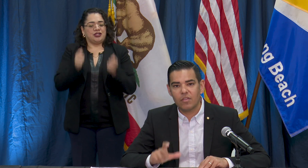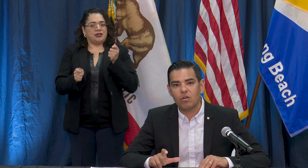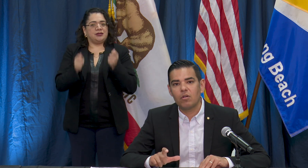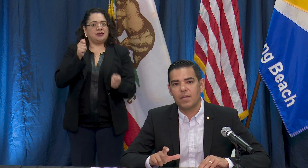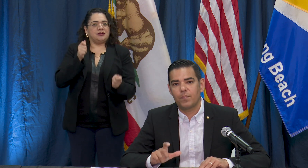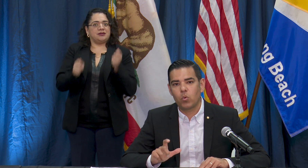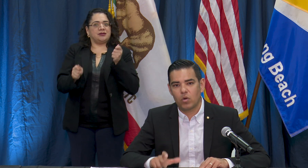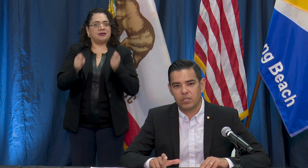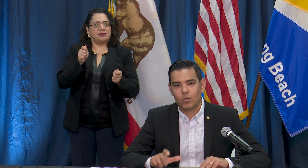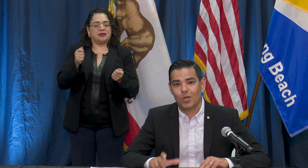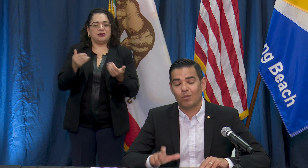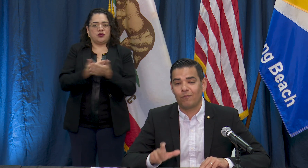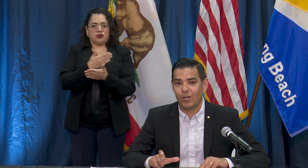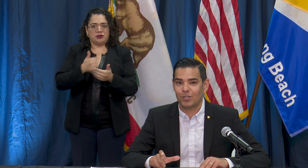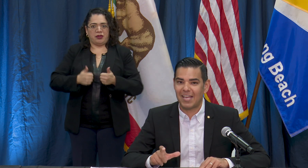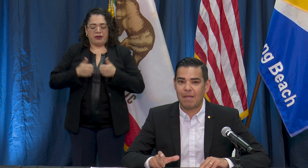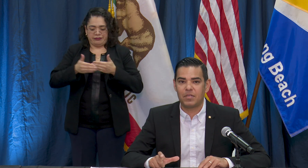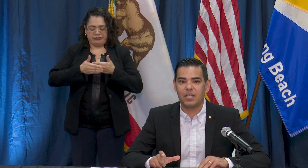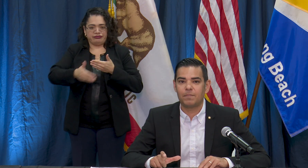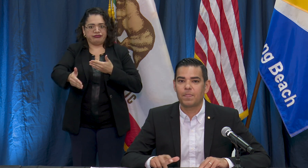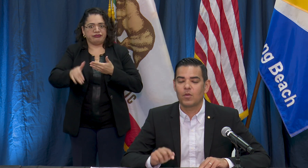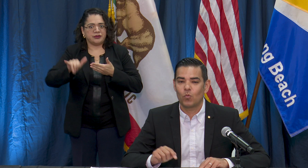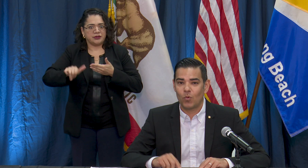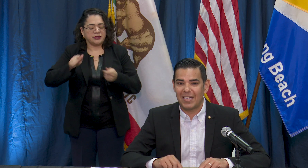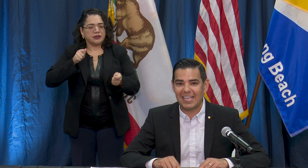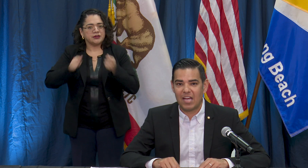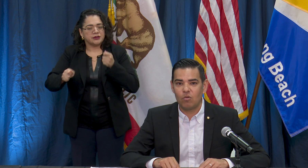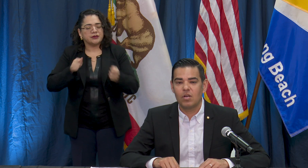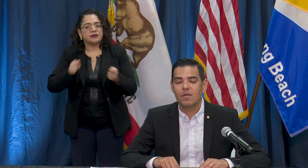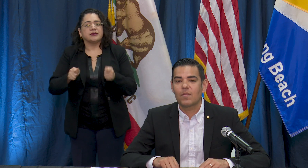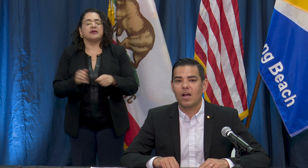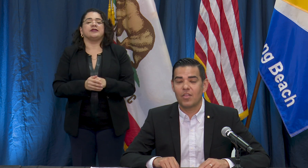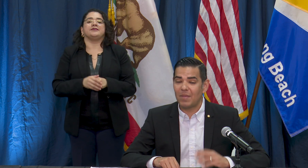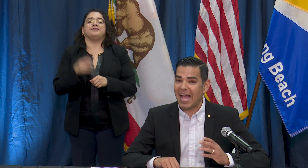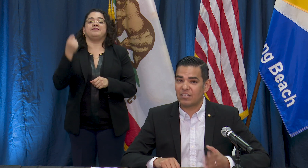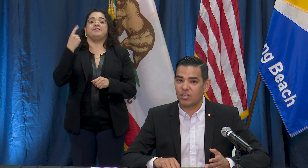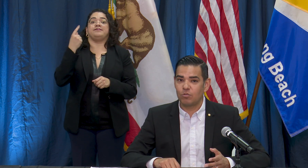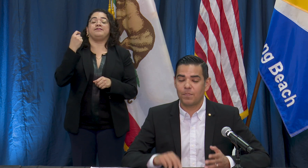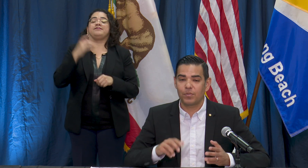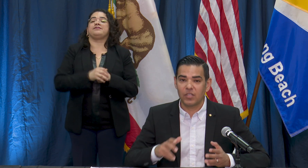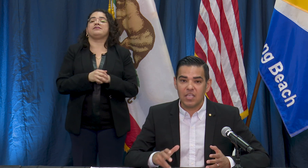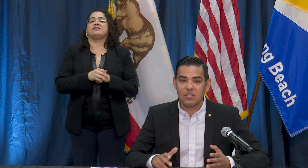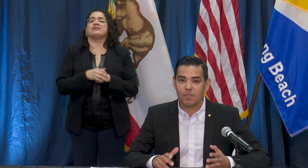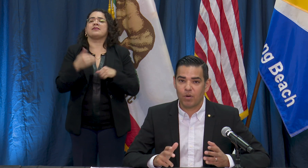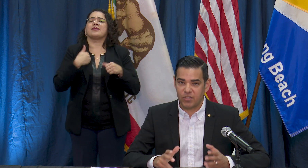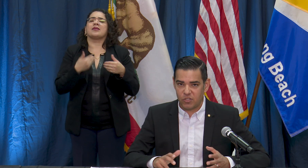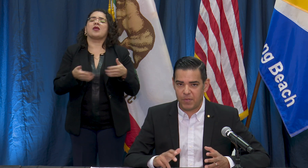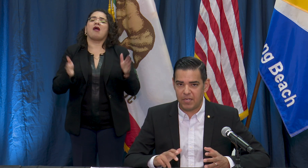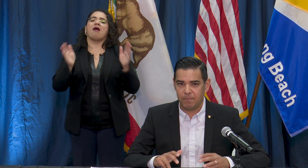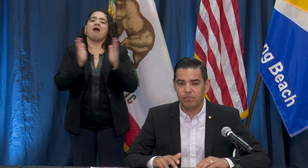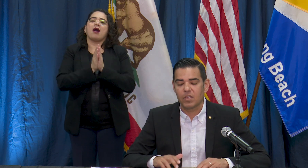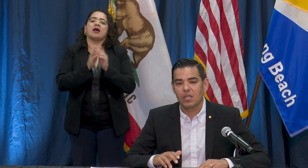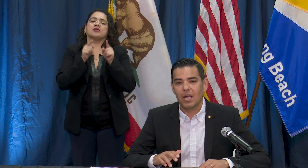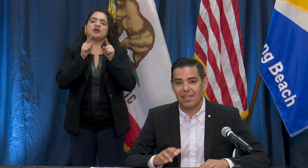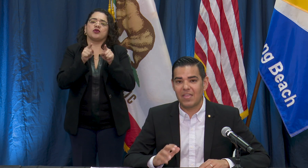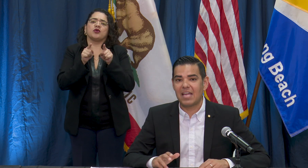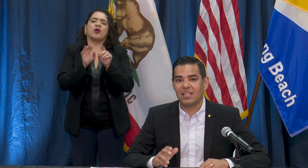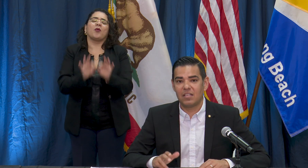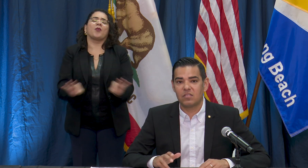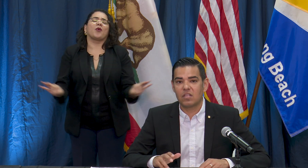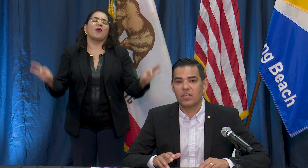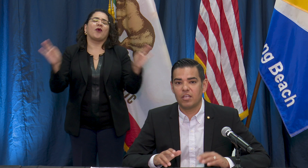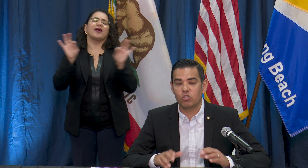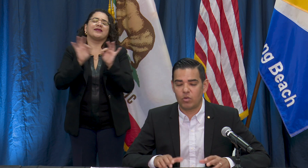there's another important critical function happening right now that I'm asking you to please participate in, and